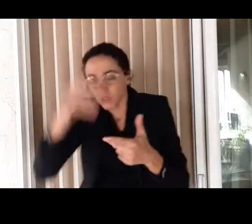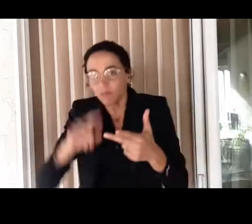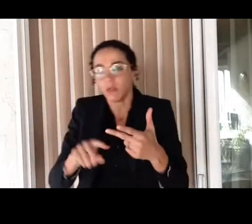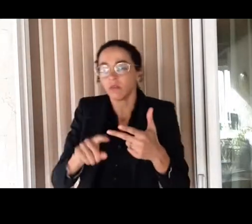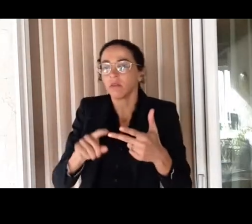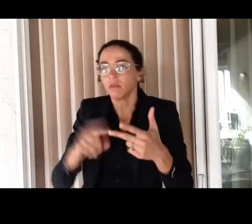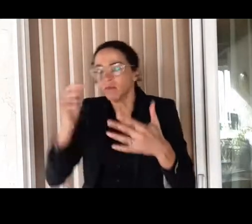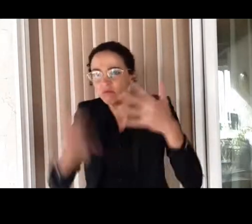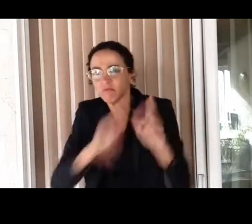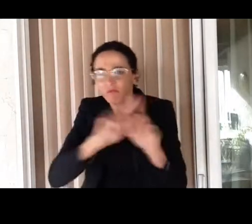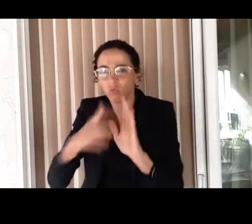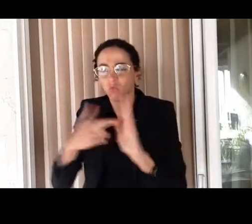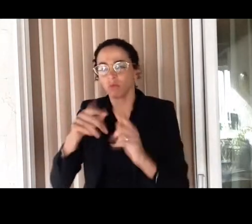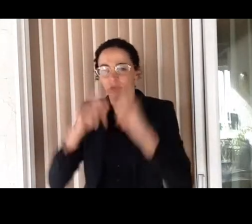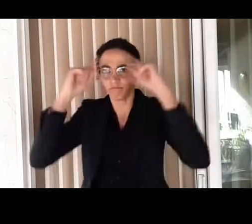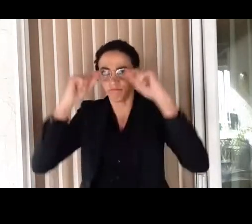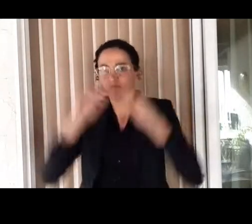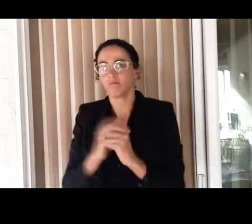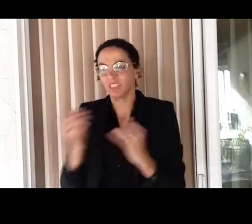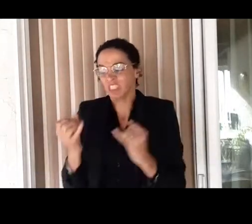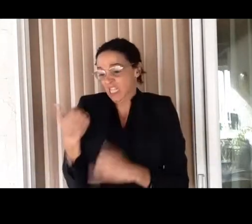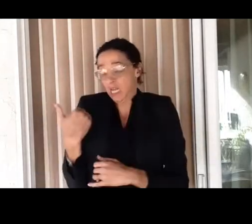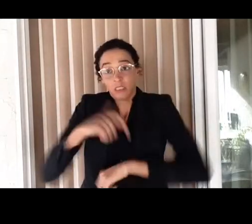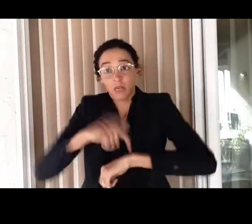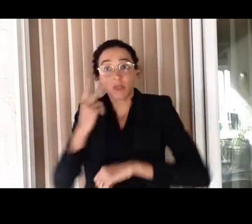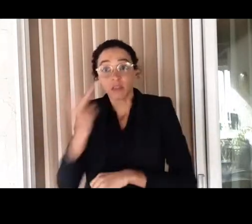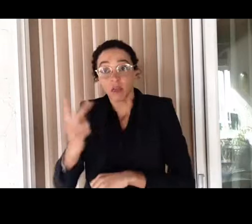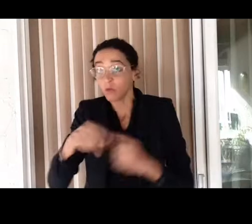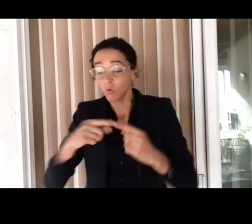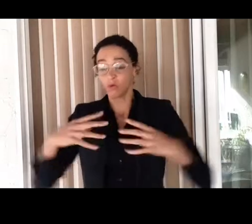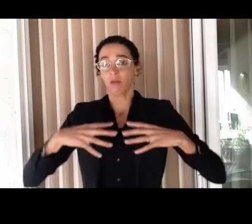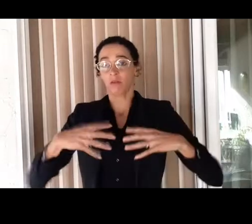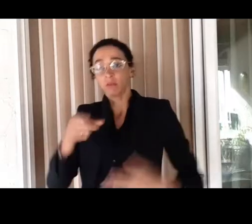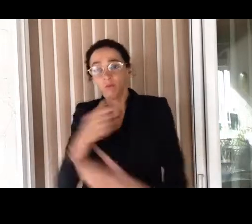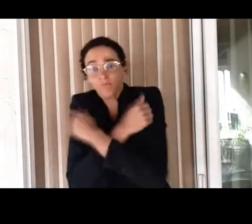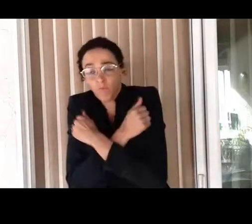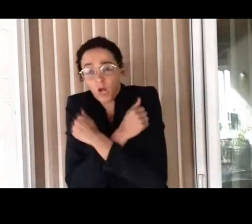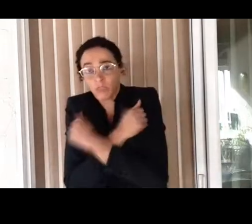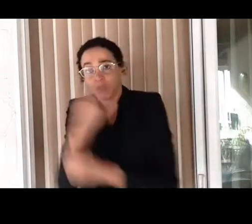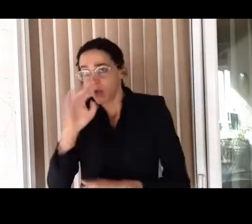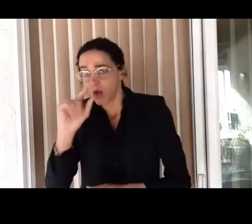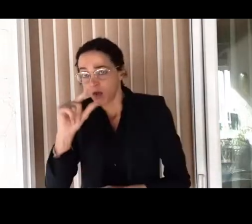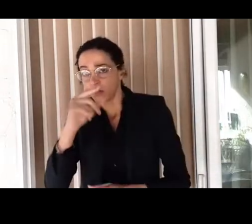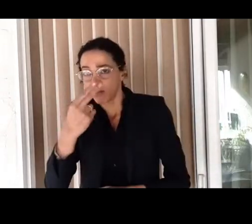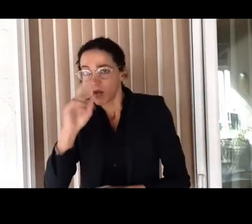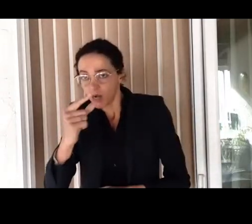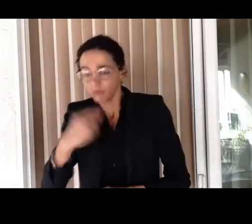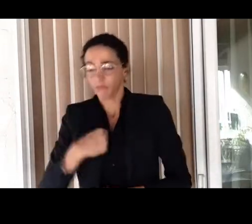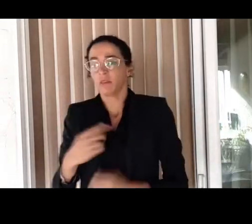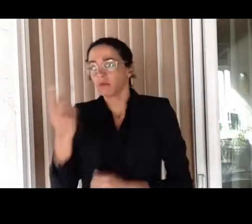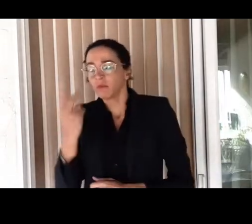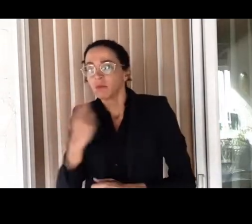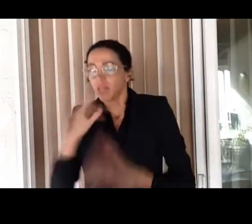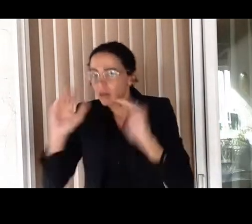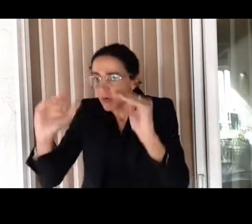time. The last time I saw you was around the holidays and you gave me a hug. We said our goodbyes. You told me